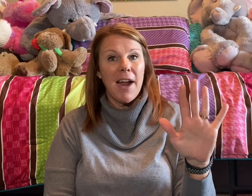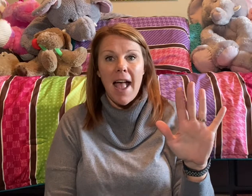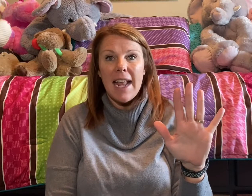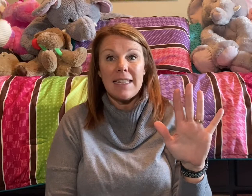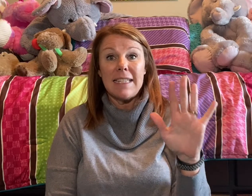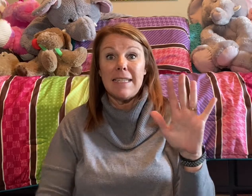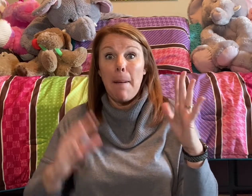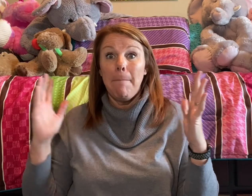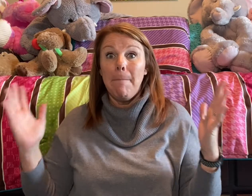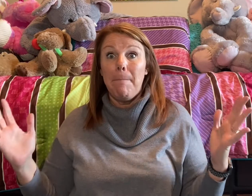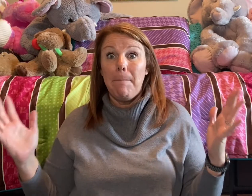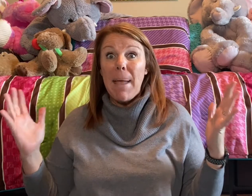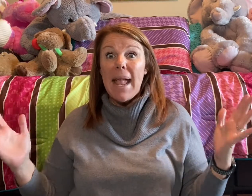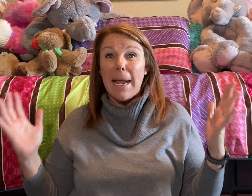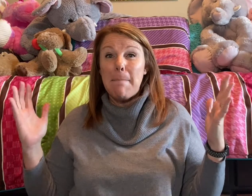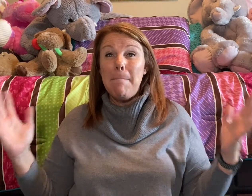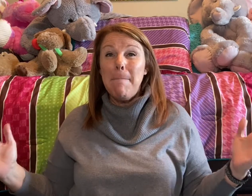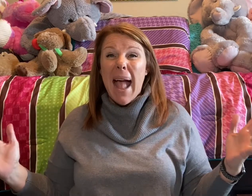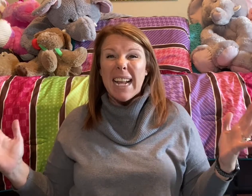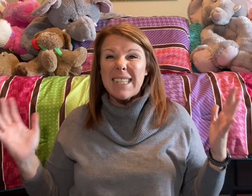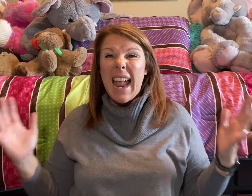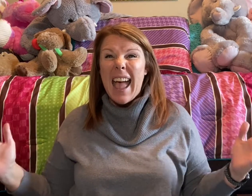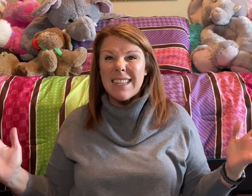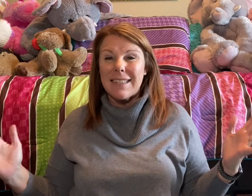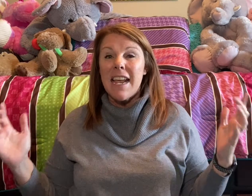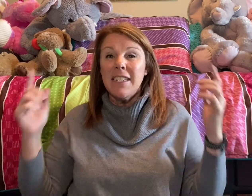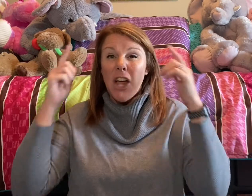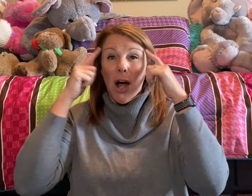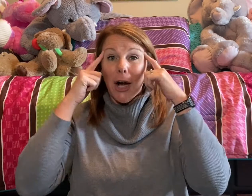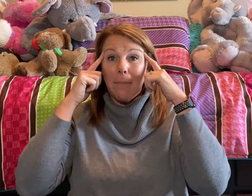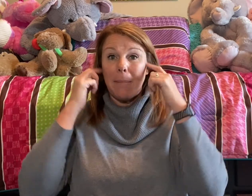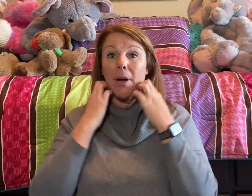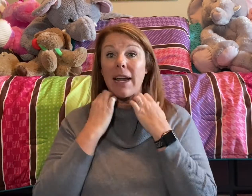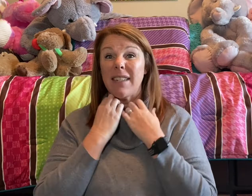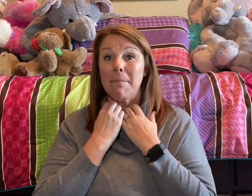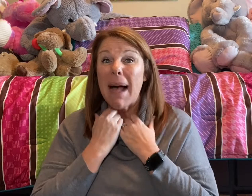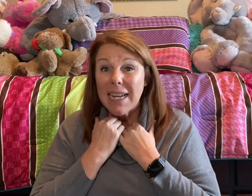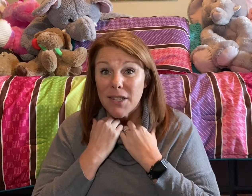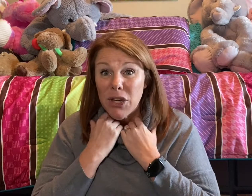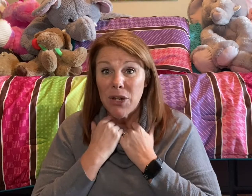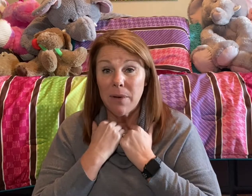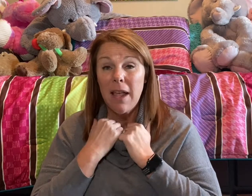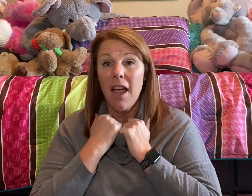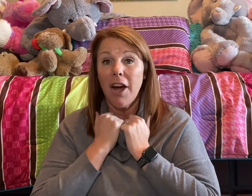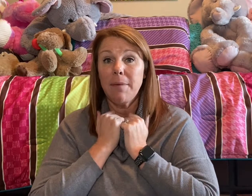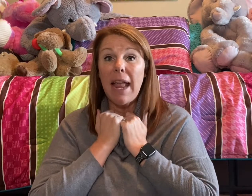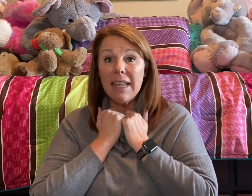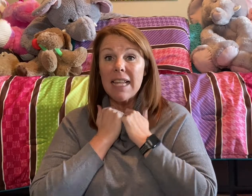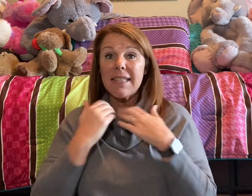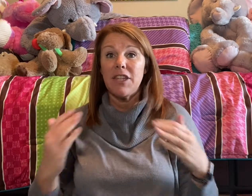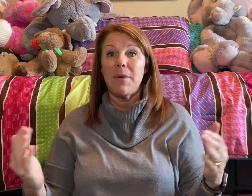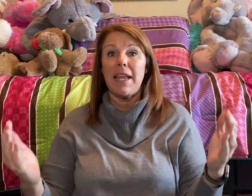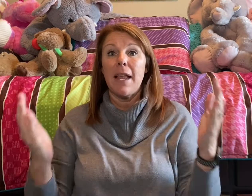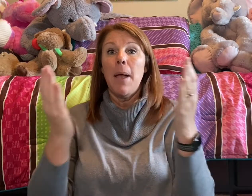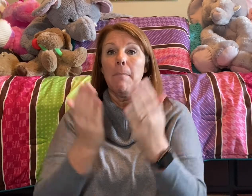right, this is a big mega test to our memory, to mine too. Are you ready? Let's do it.